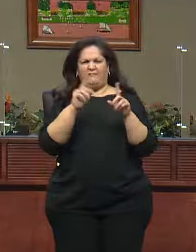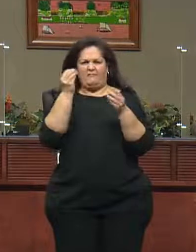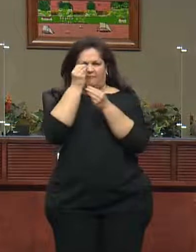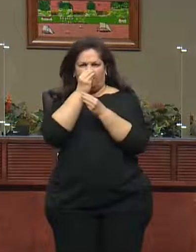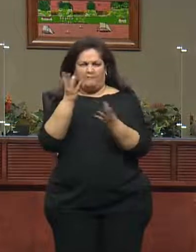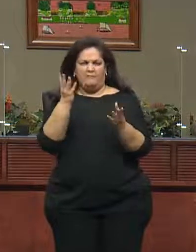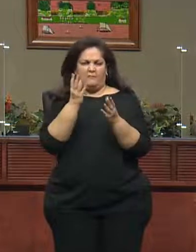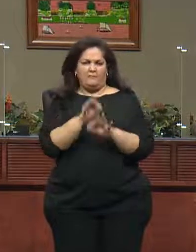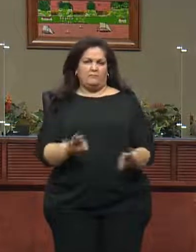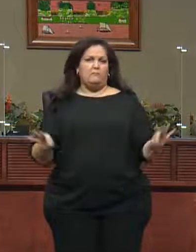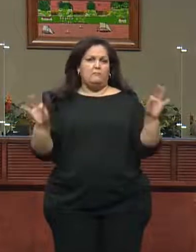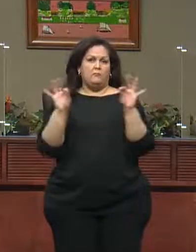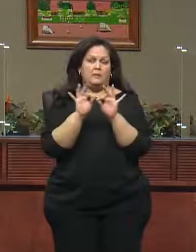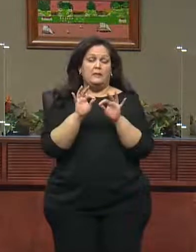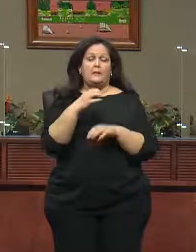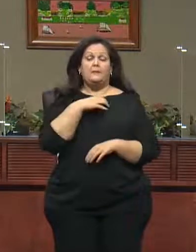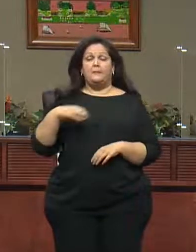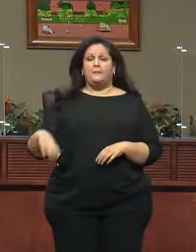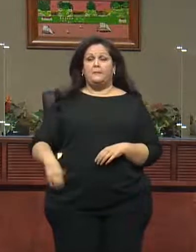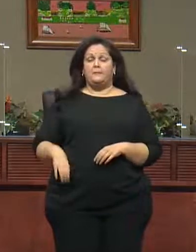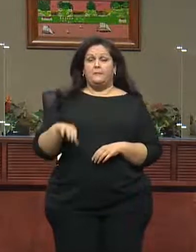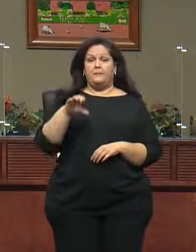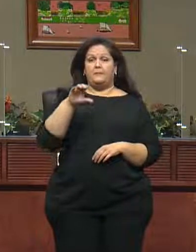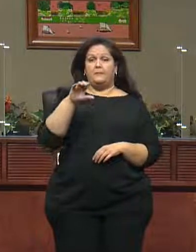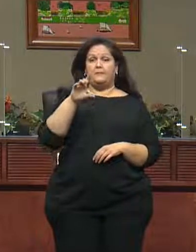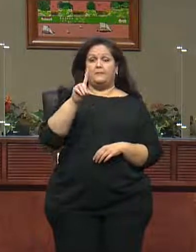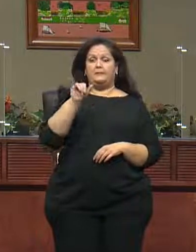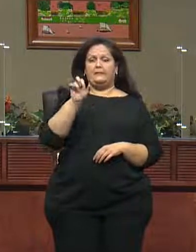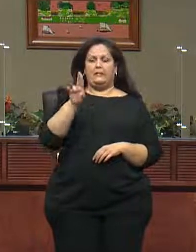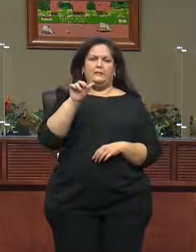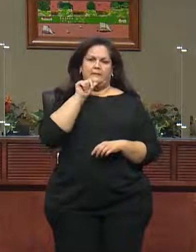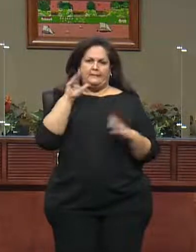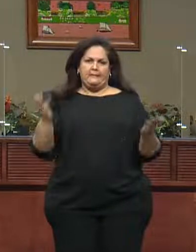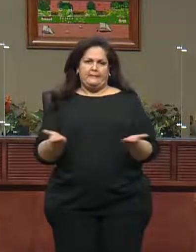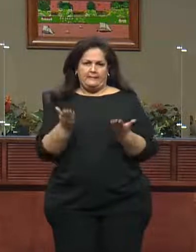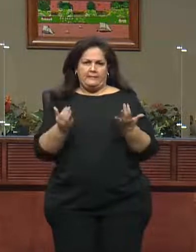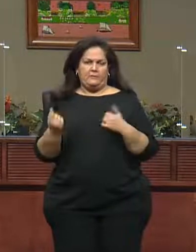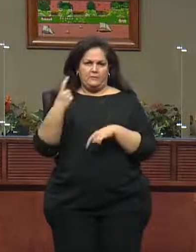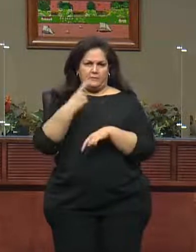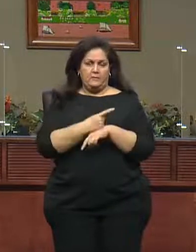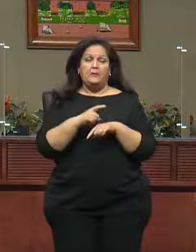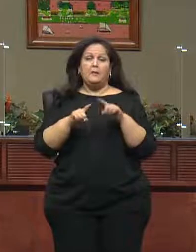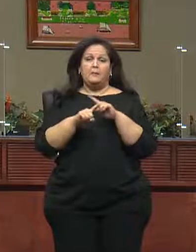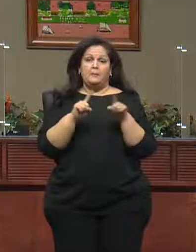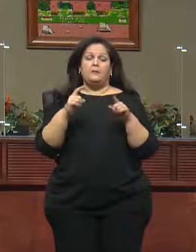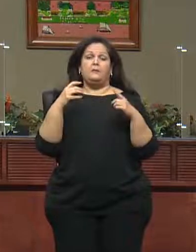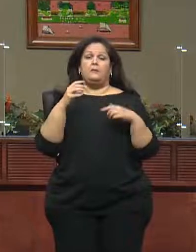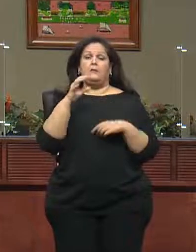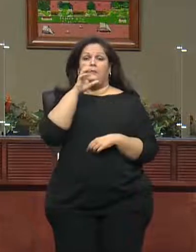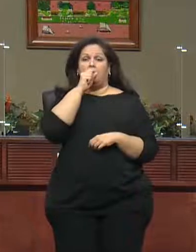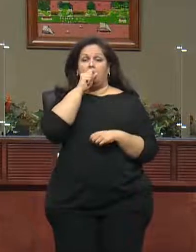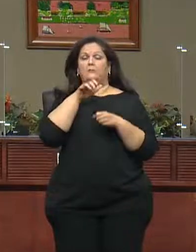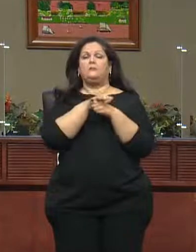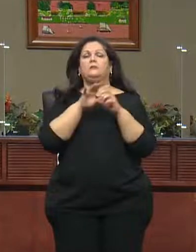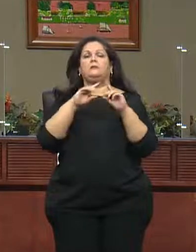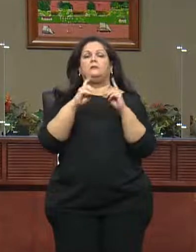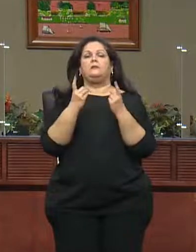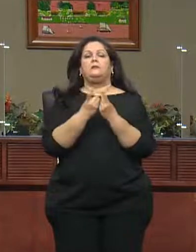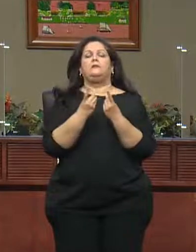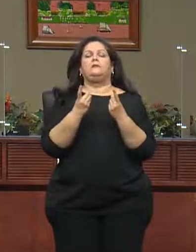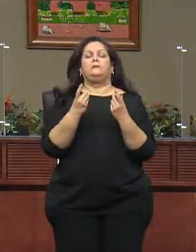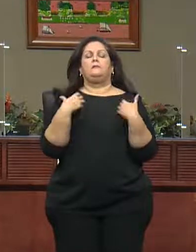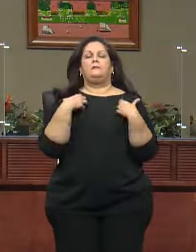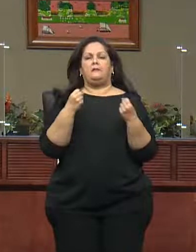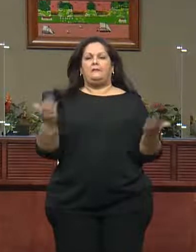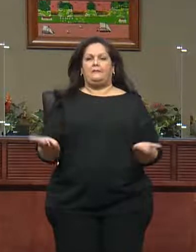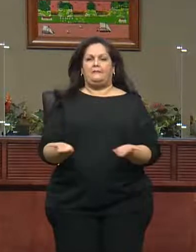Buddy Dyer could not be here with us today. However, from the Florida Department of Health here in Orange County, epidemiologist Alvina Chu is